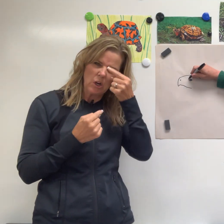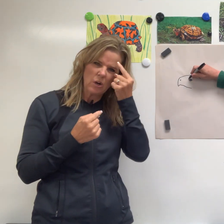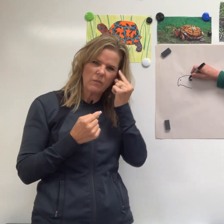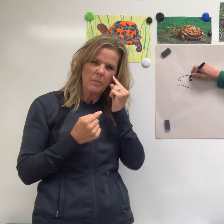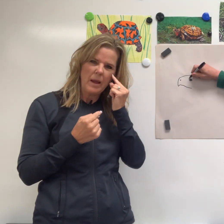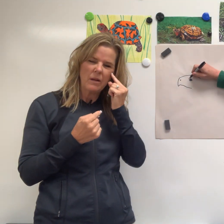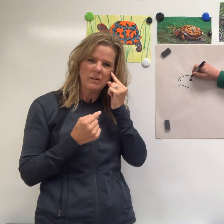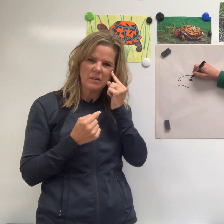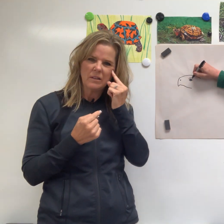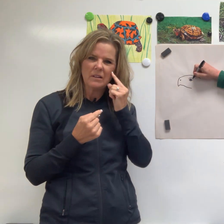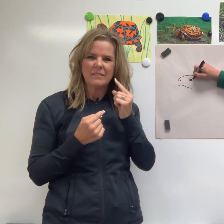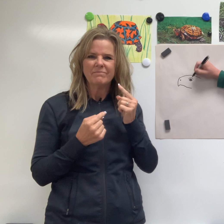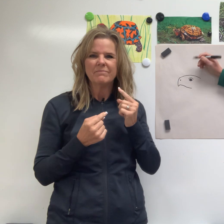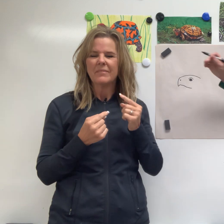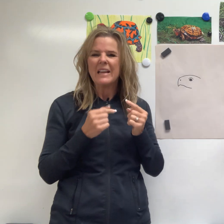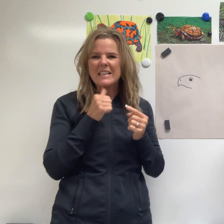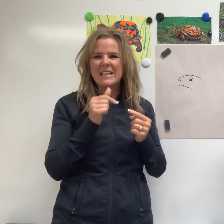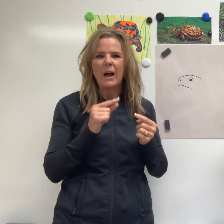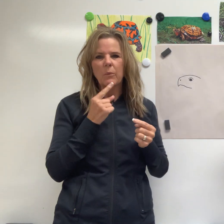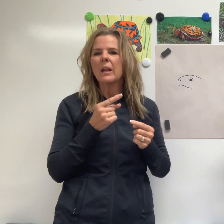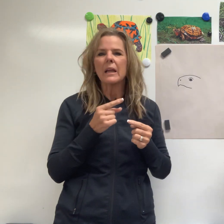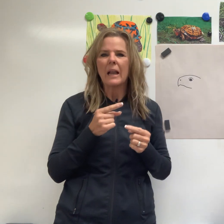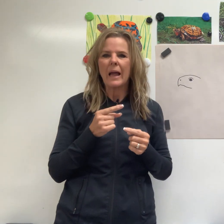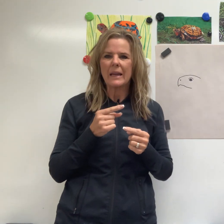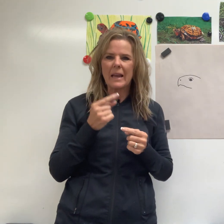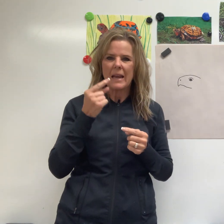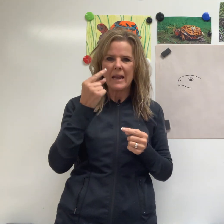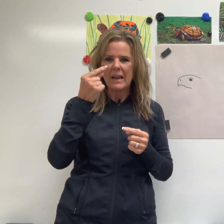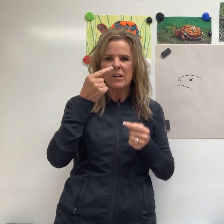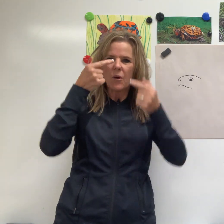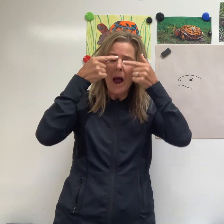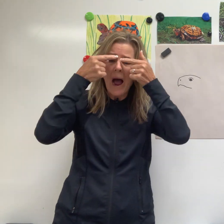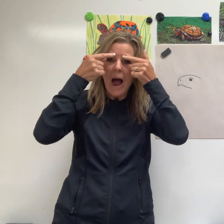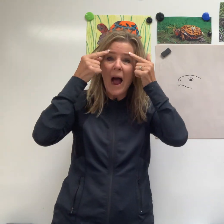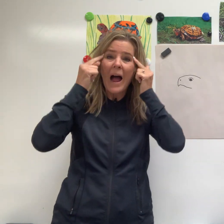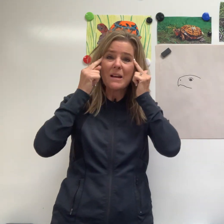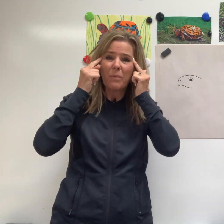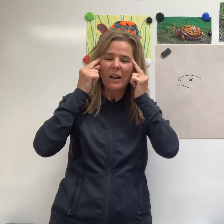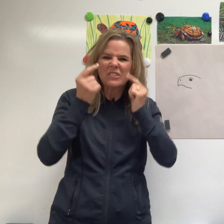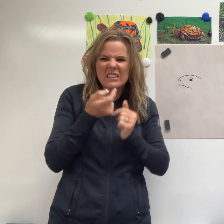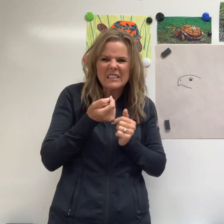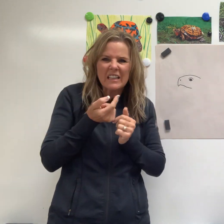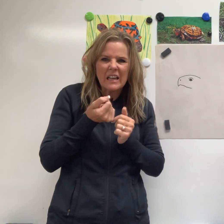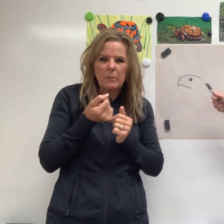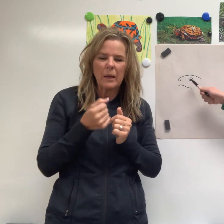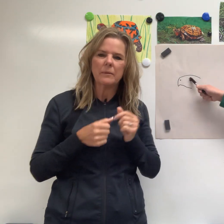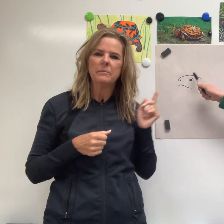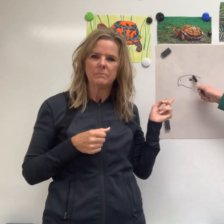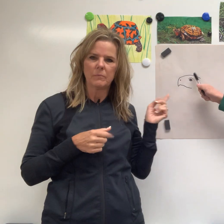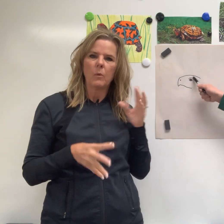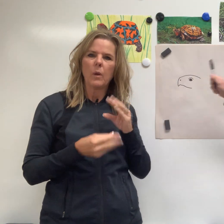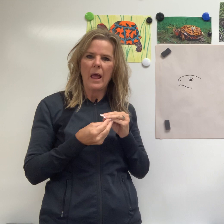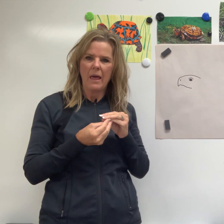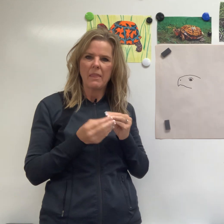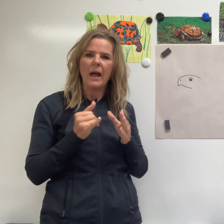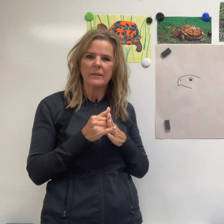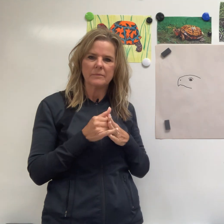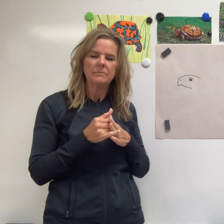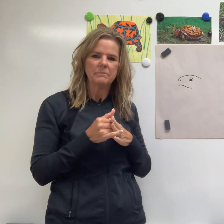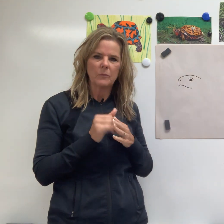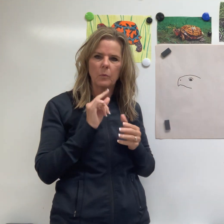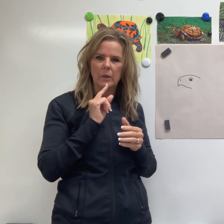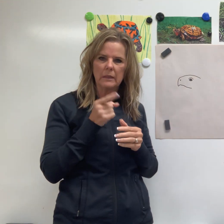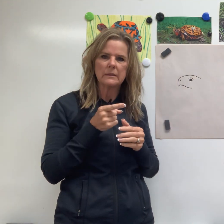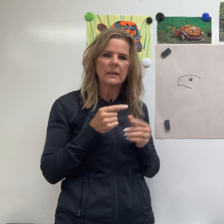almost like an eyebrow. It's not really an eyebrow like ours. Of course, it's just kind of a little ridge above his eye. So we'll add that extra realistic